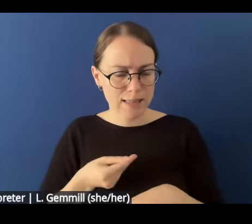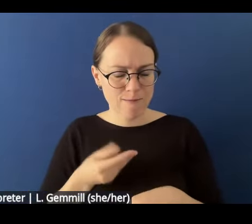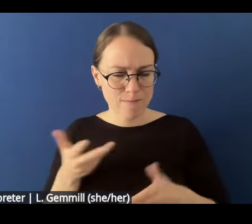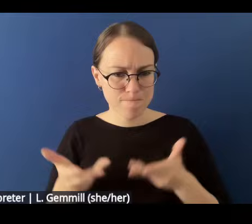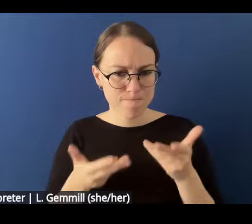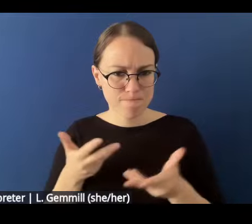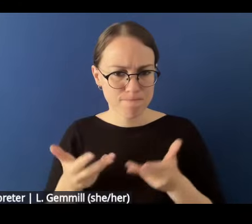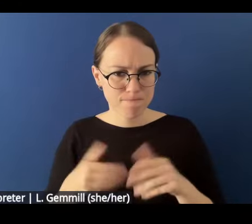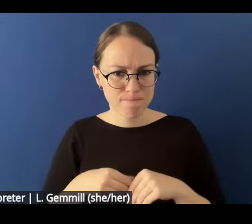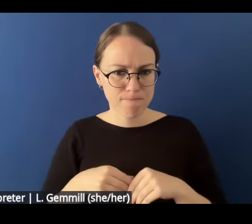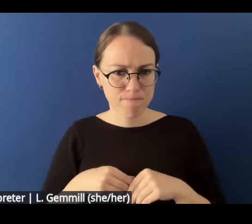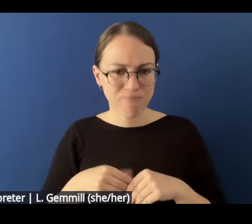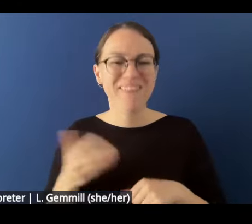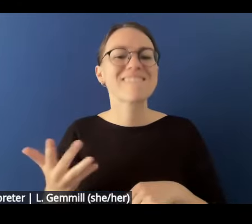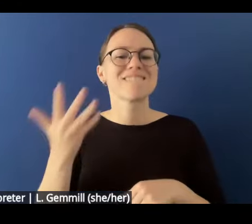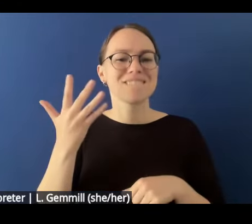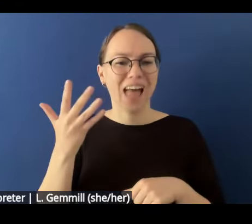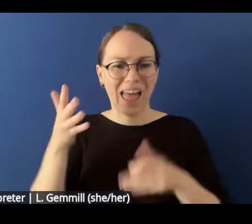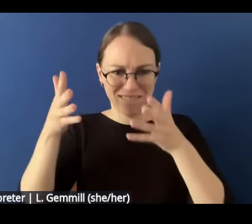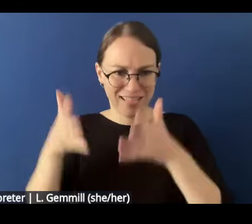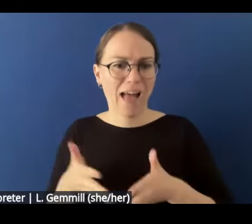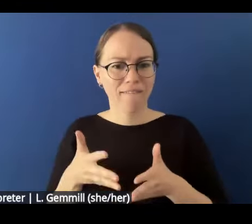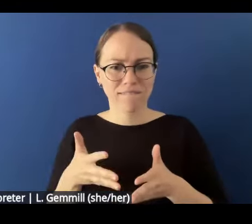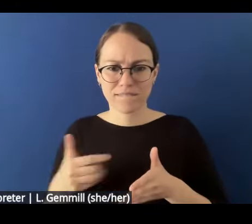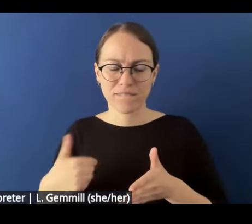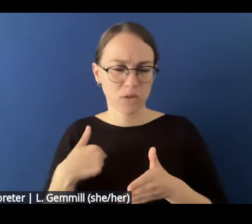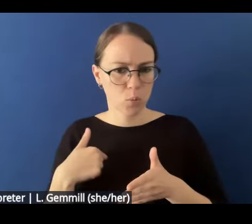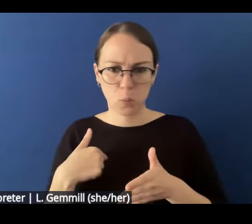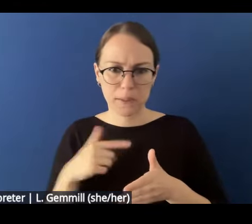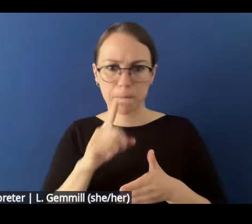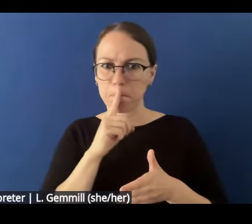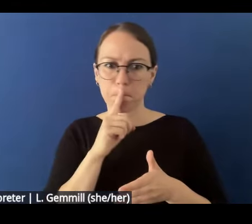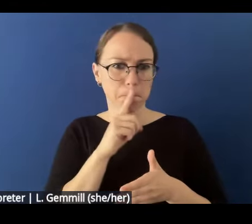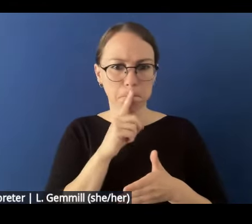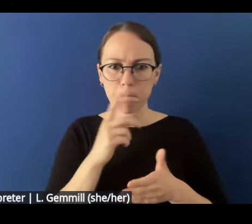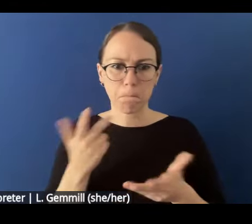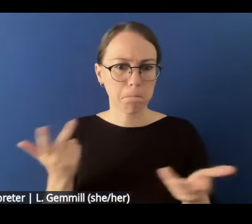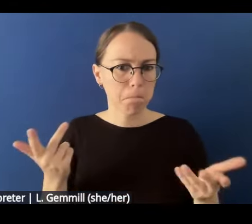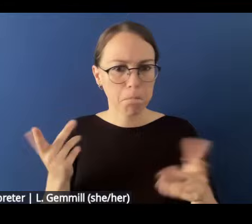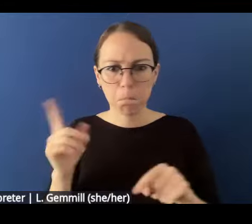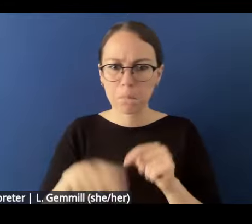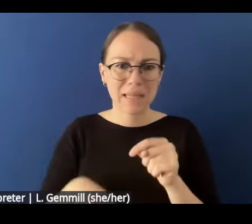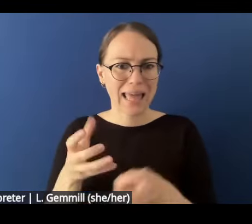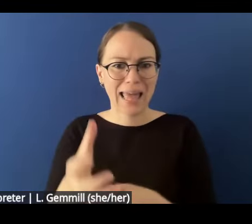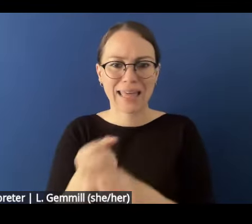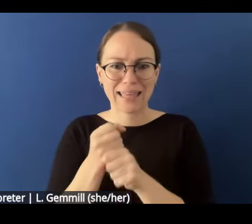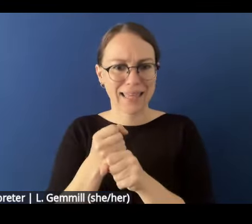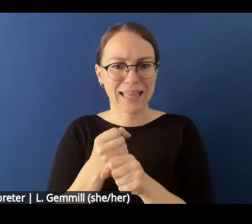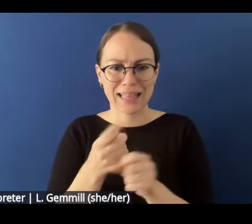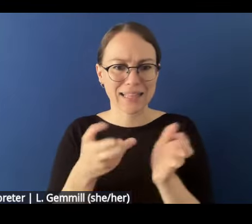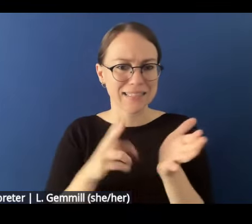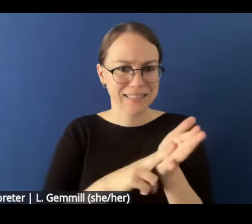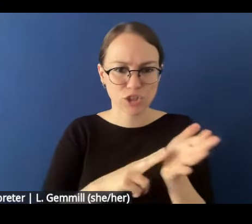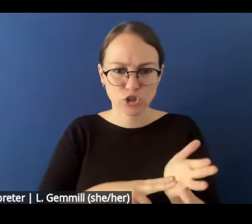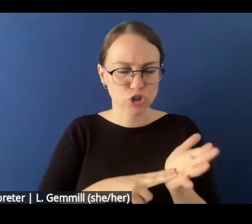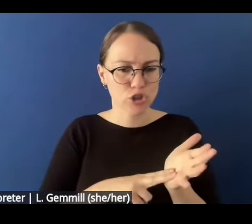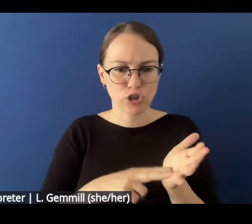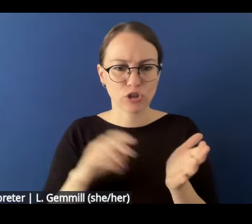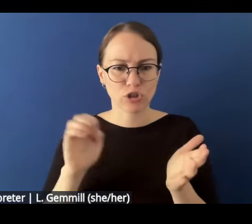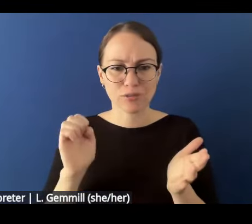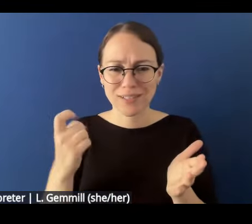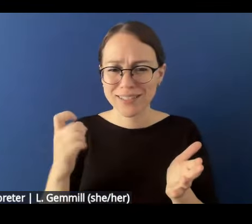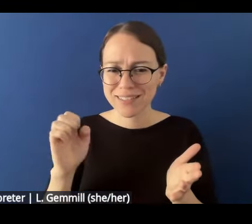5. That's what I thought. Okay, there it is. There are 5 that we have not been able to obtain signature exemplars on to be able